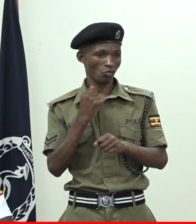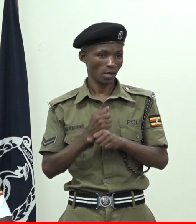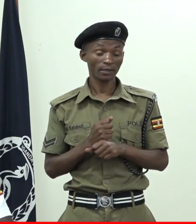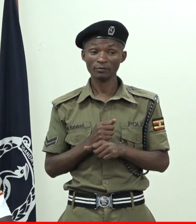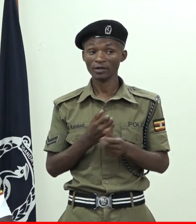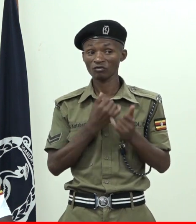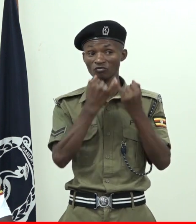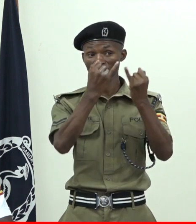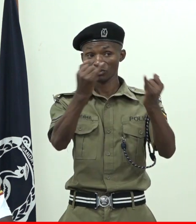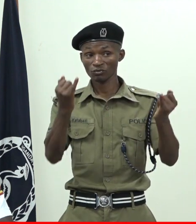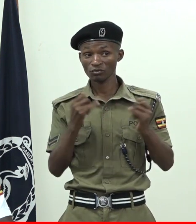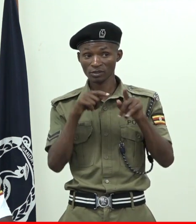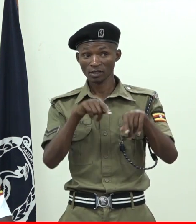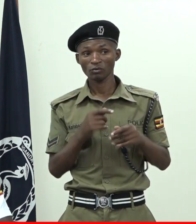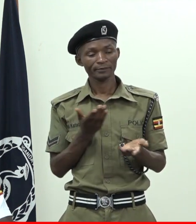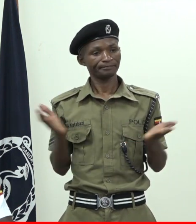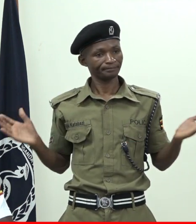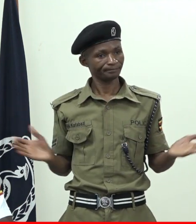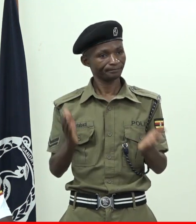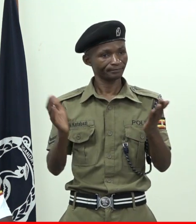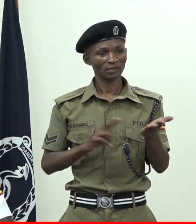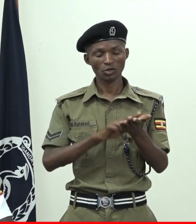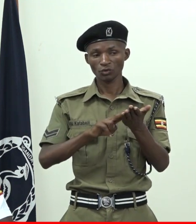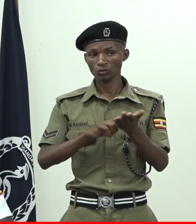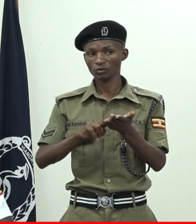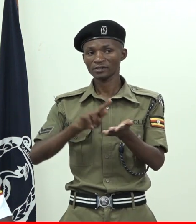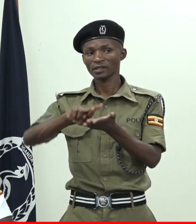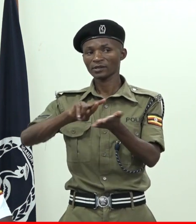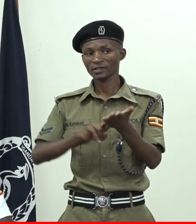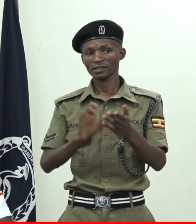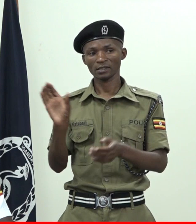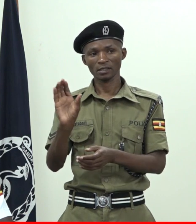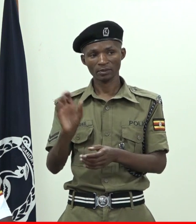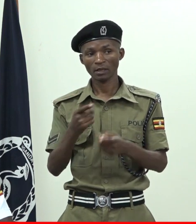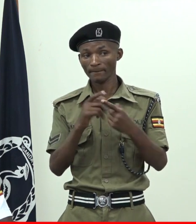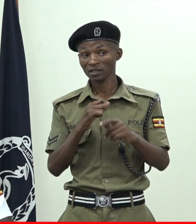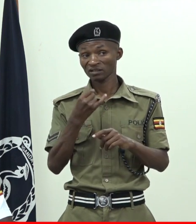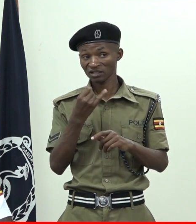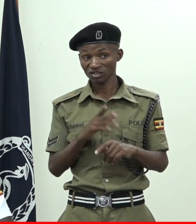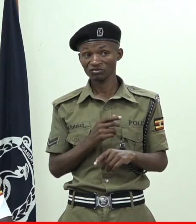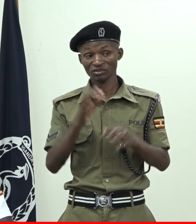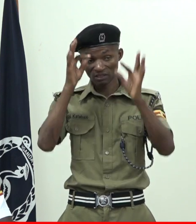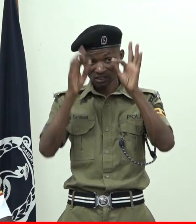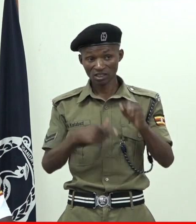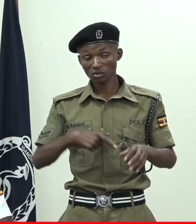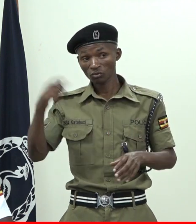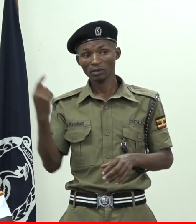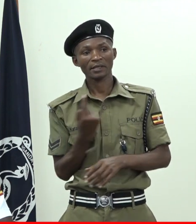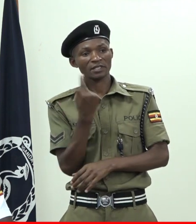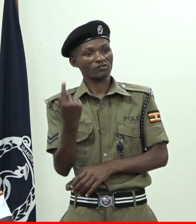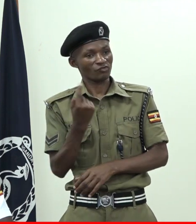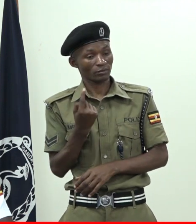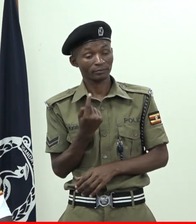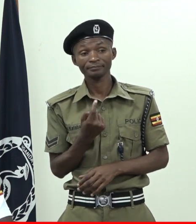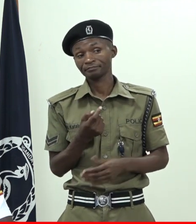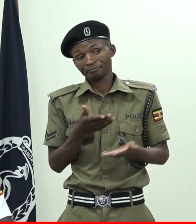work, we encourage you to use the registered companies. But if you're going as an individual, we also encourage you to make